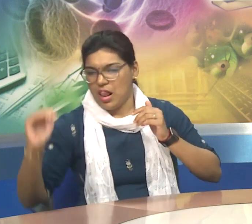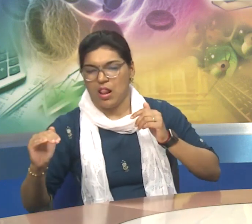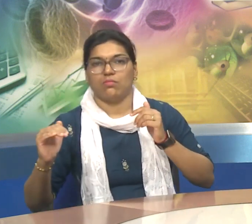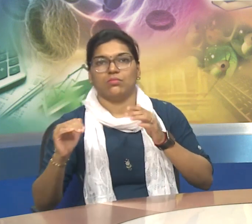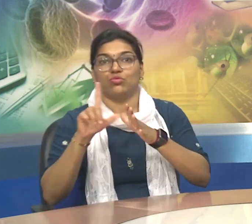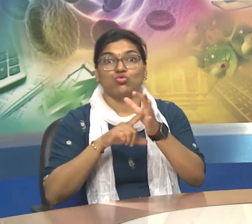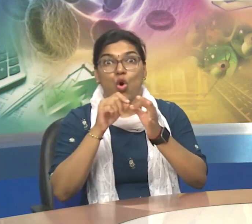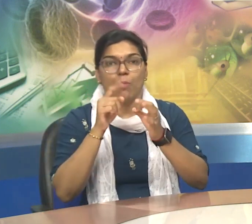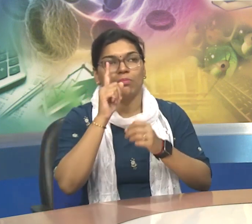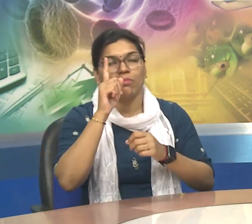electricity.